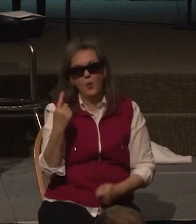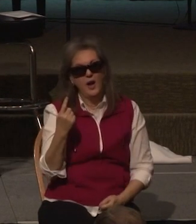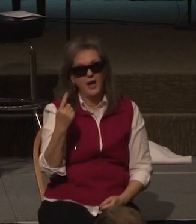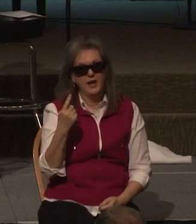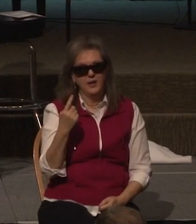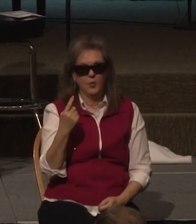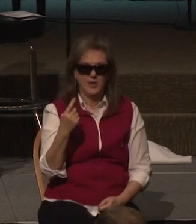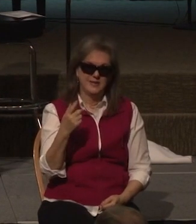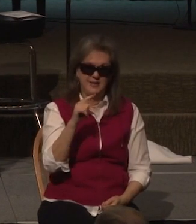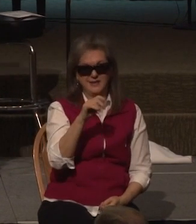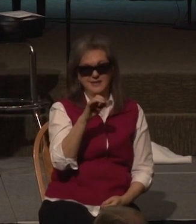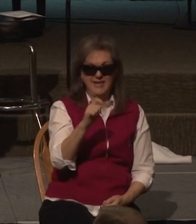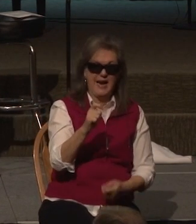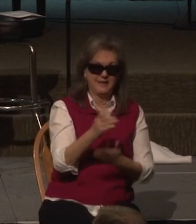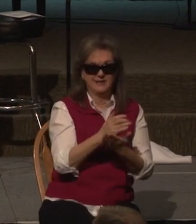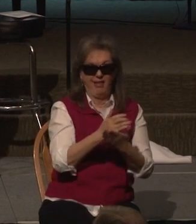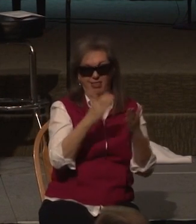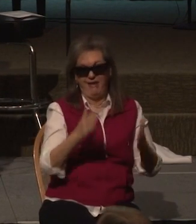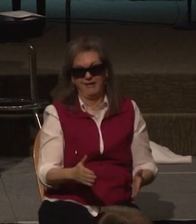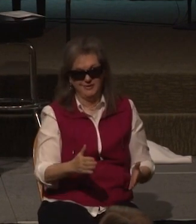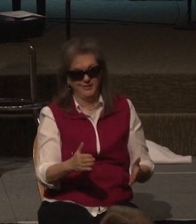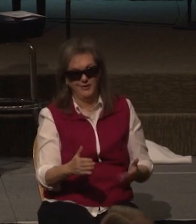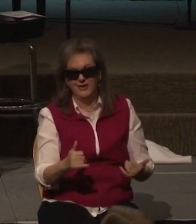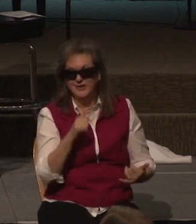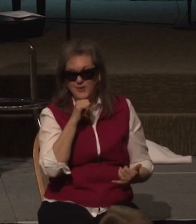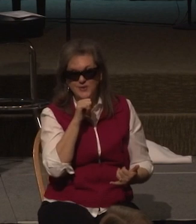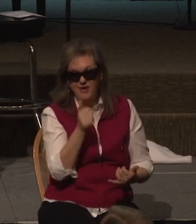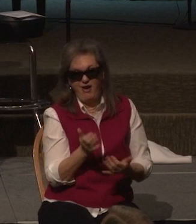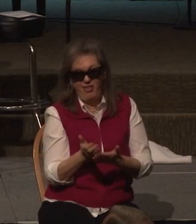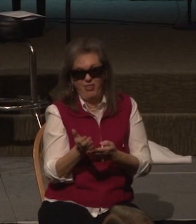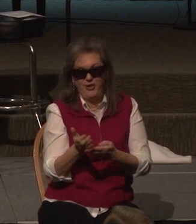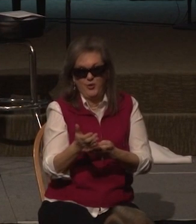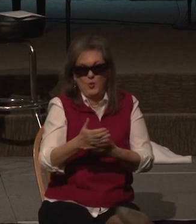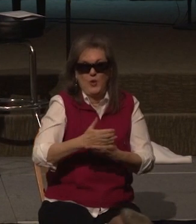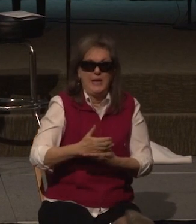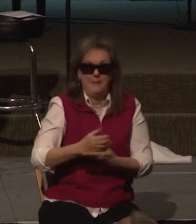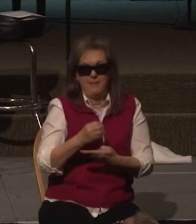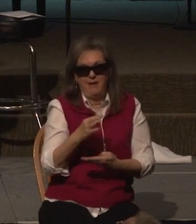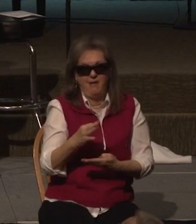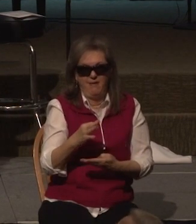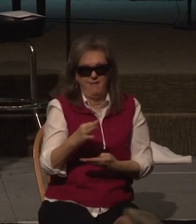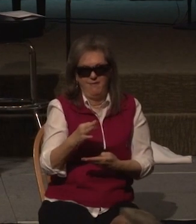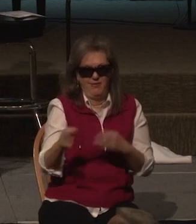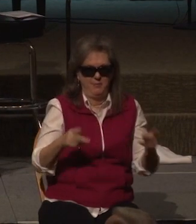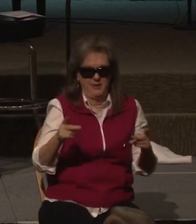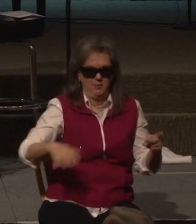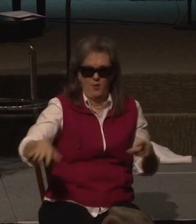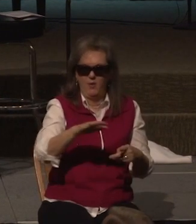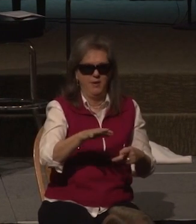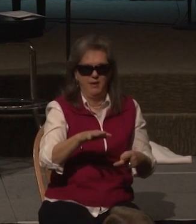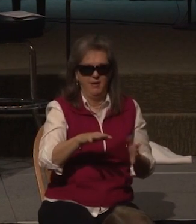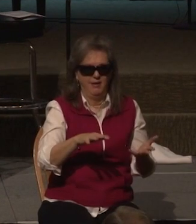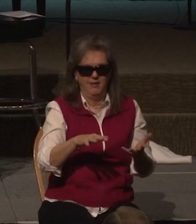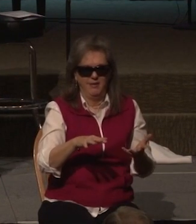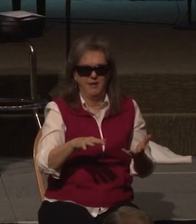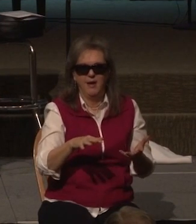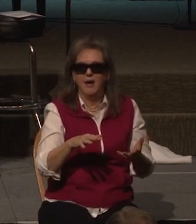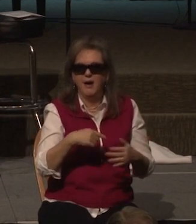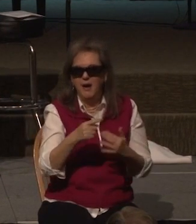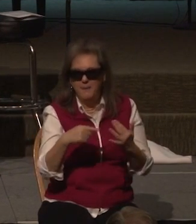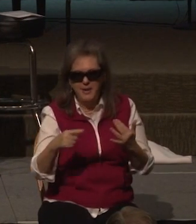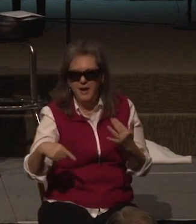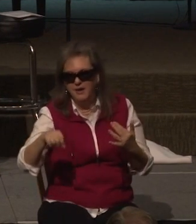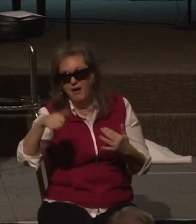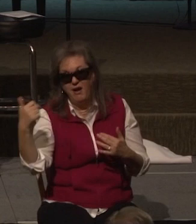secular-minded tax collector, right? I mean, these were not the cream of the crop, but these were the people. They were the men. Among